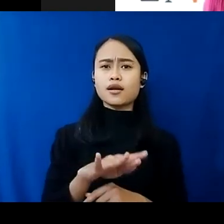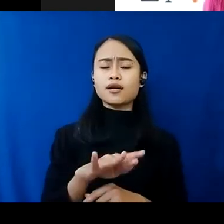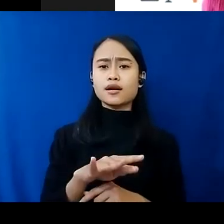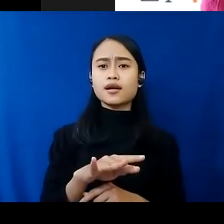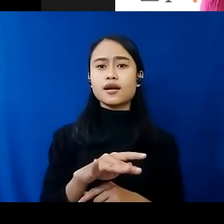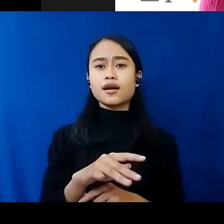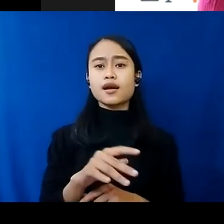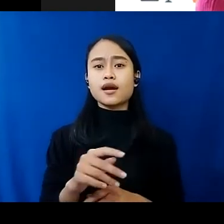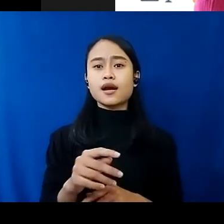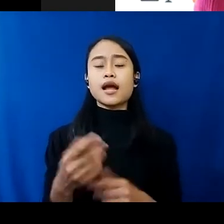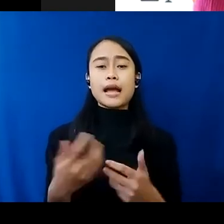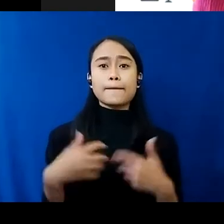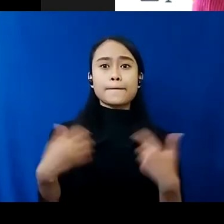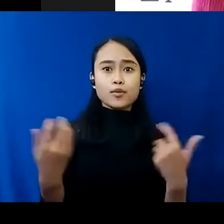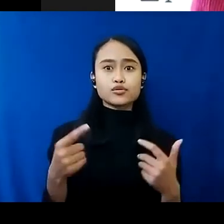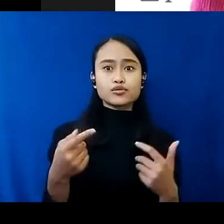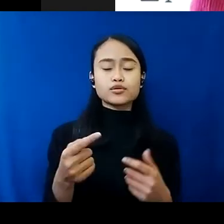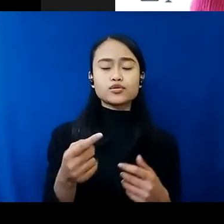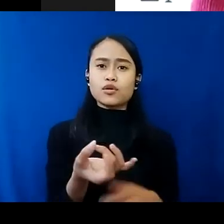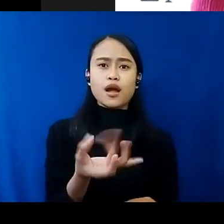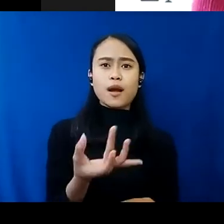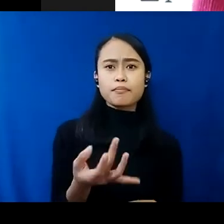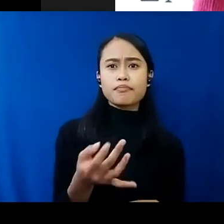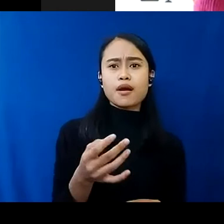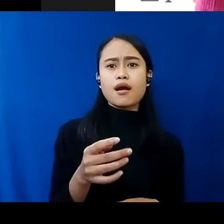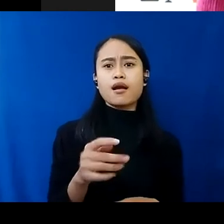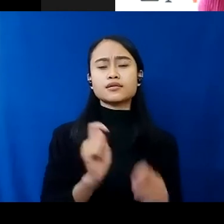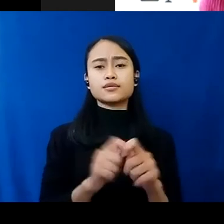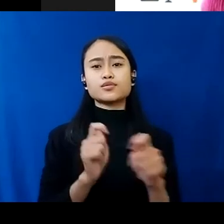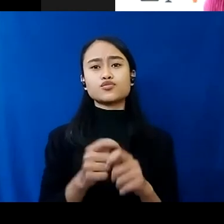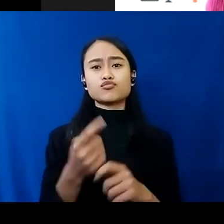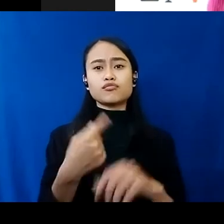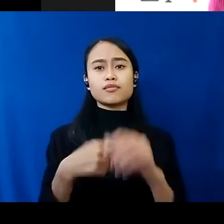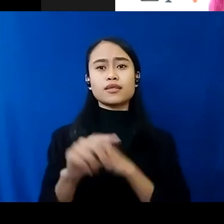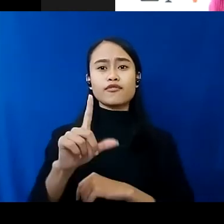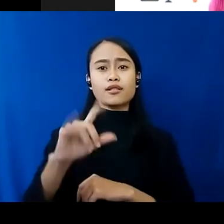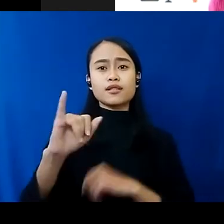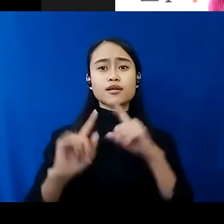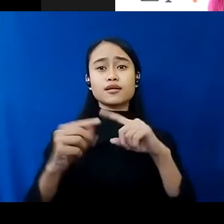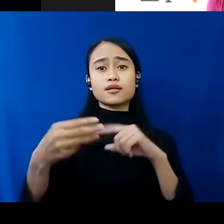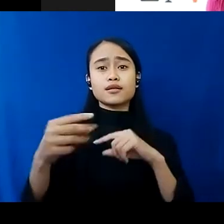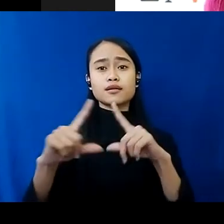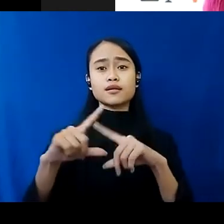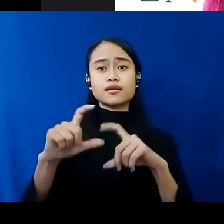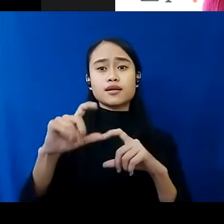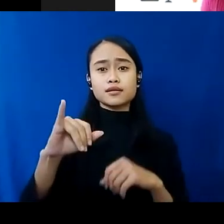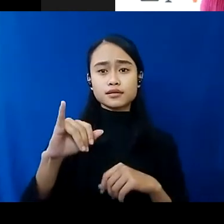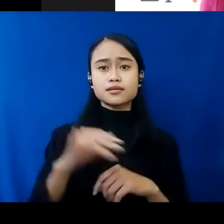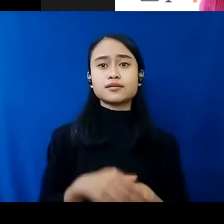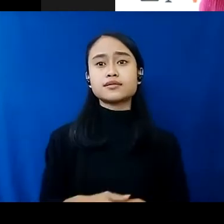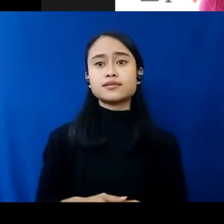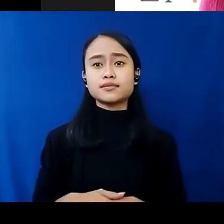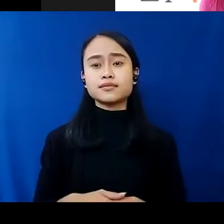Working What We Do In Our Programs Across Save The Children Is Firstly We Recognize That We Need A Workforce